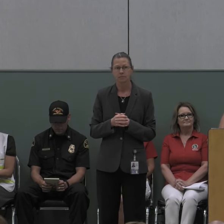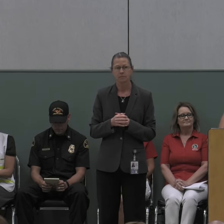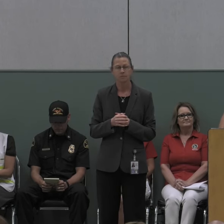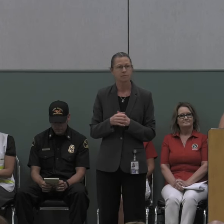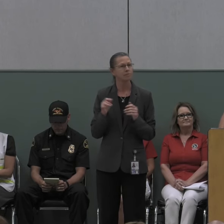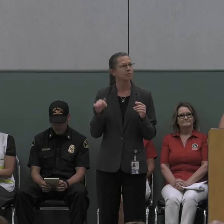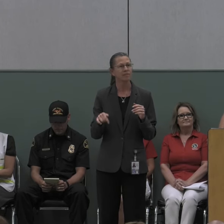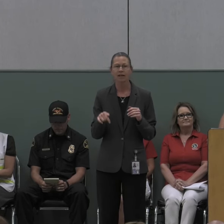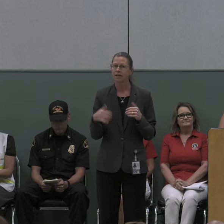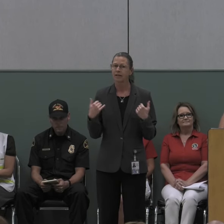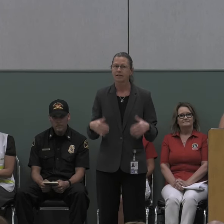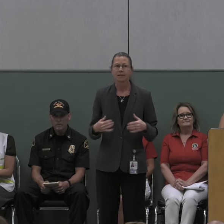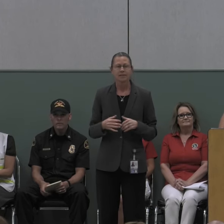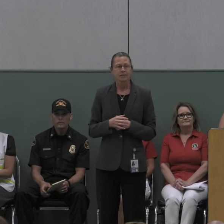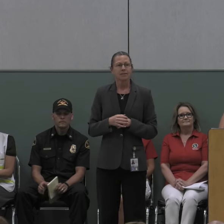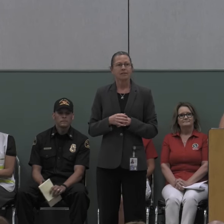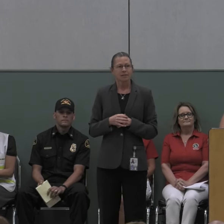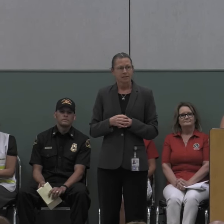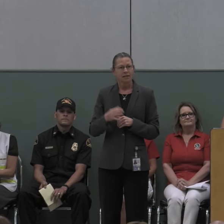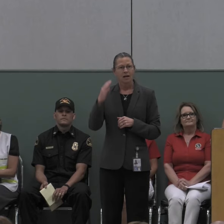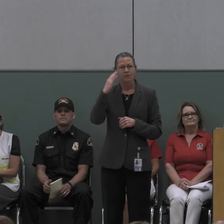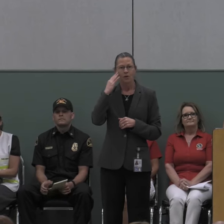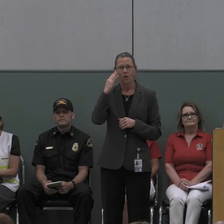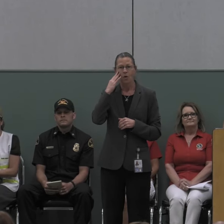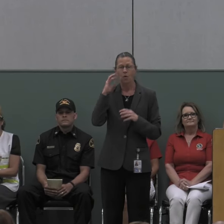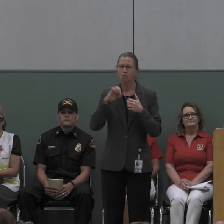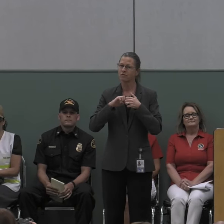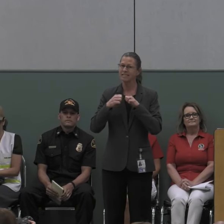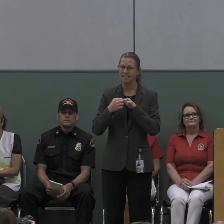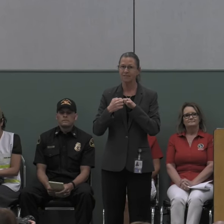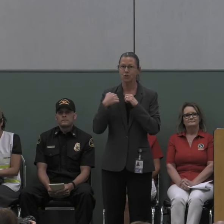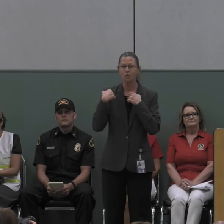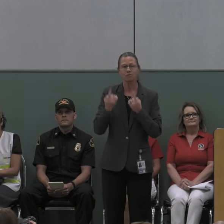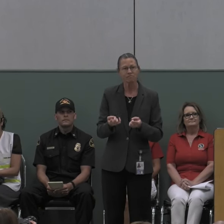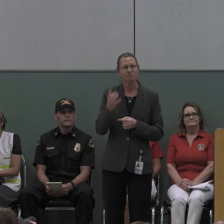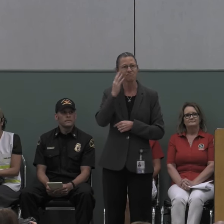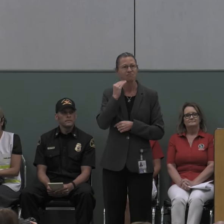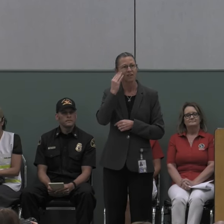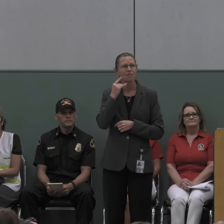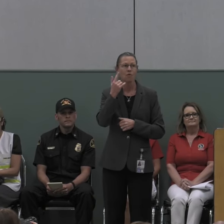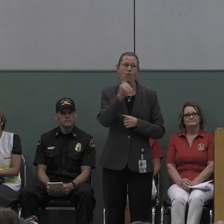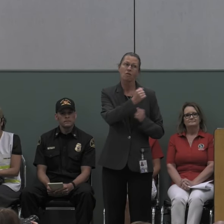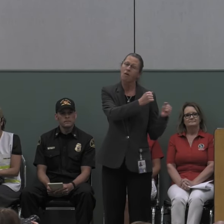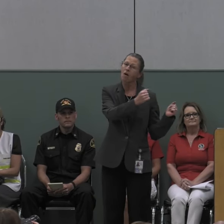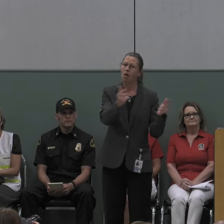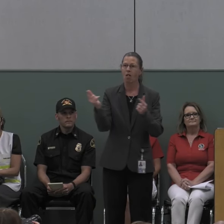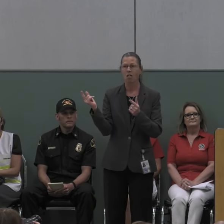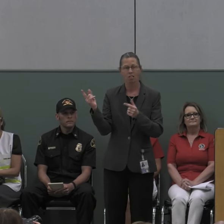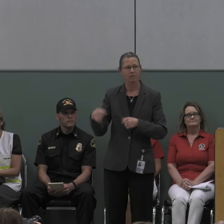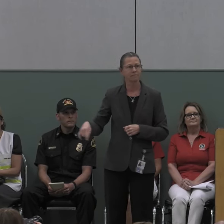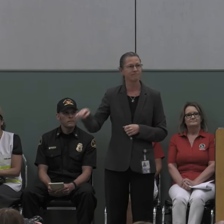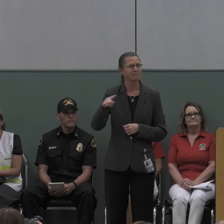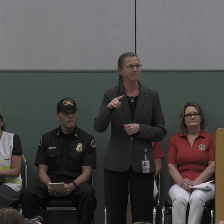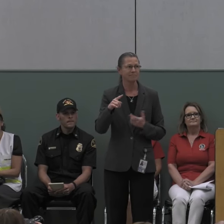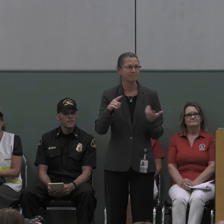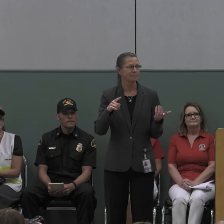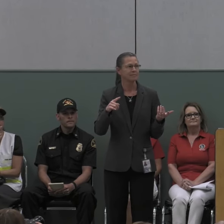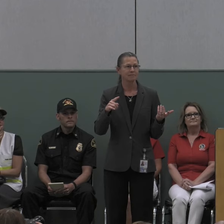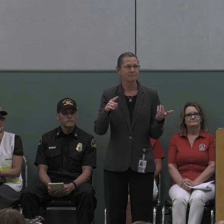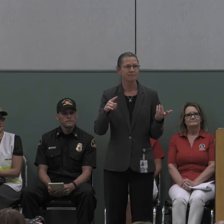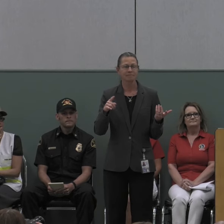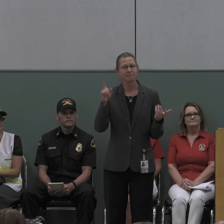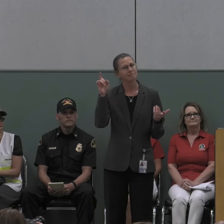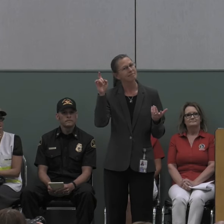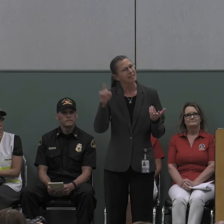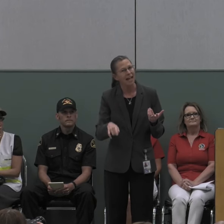This has been, I know, a difficult time for each and every one of you. It had to be.